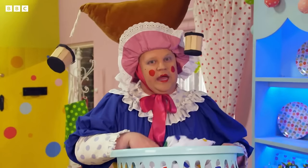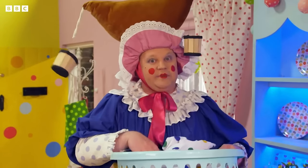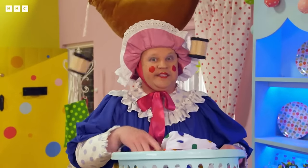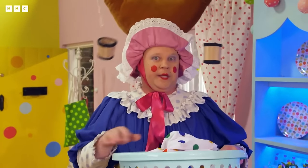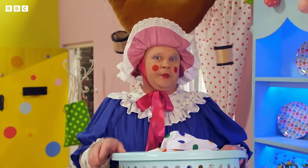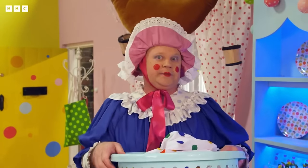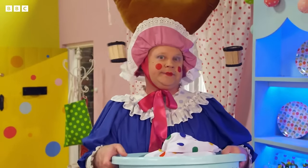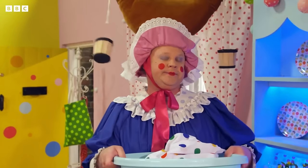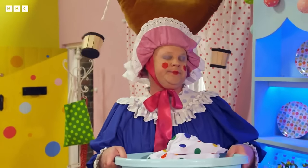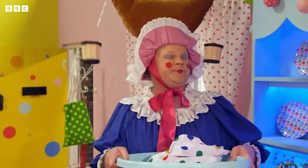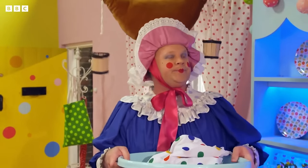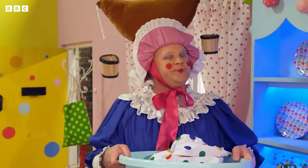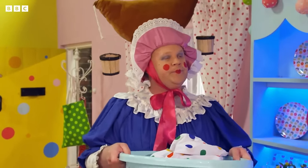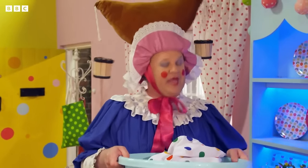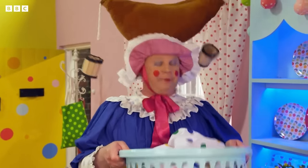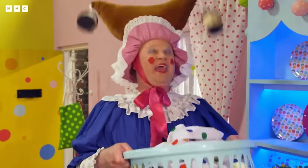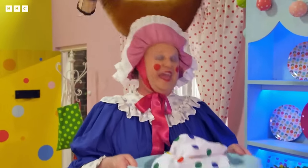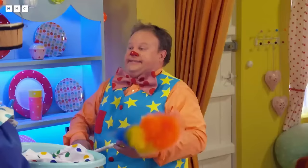That was close. Yippee!